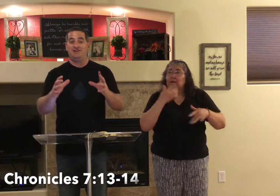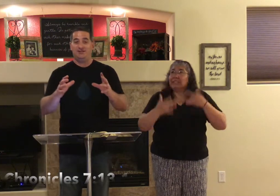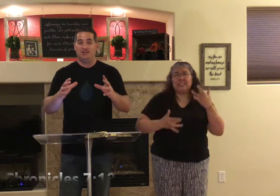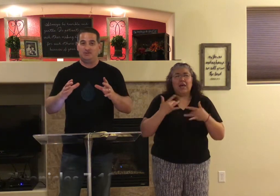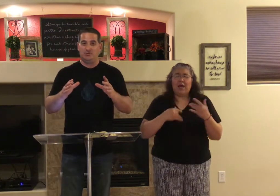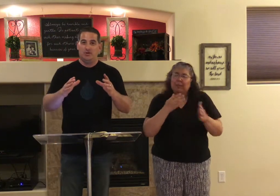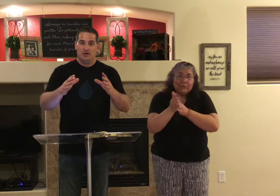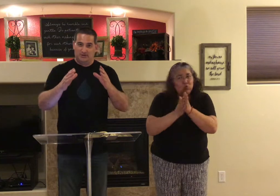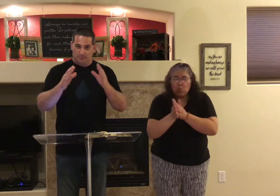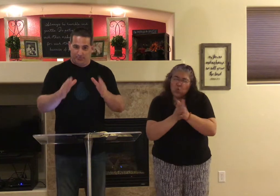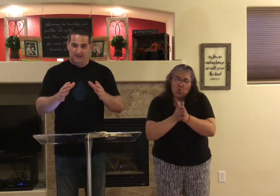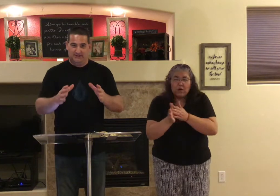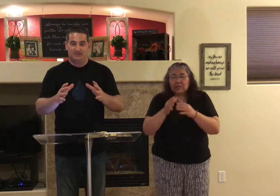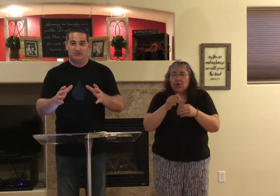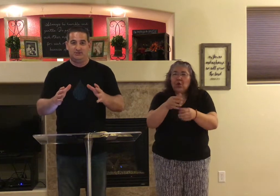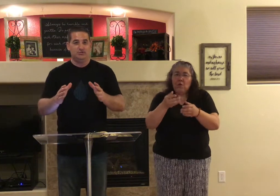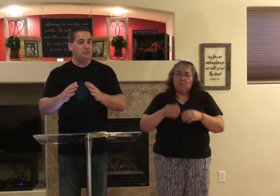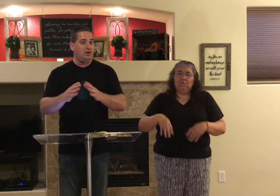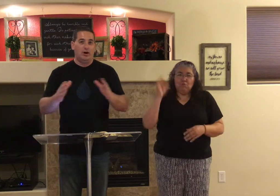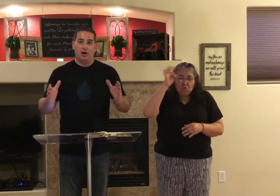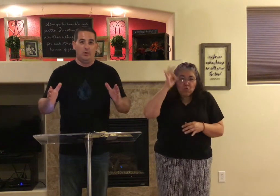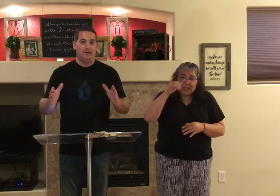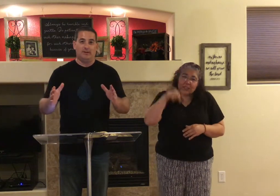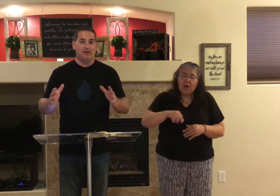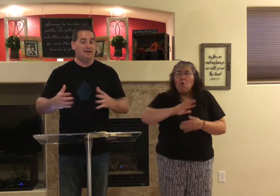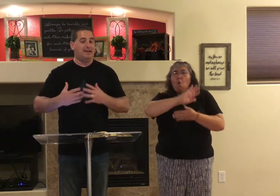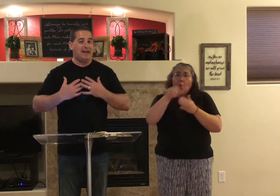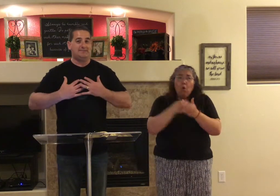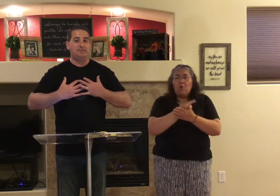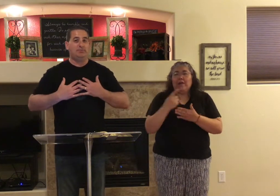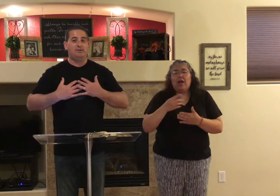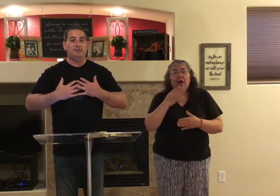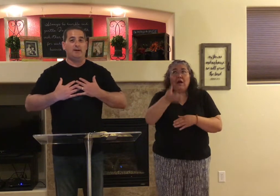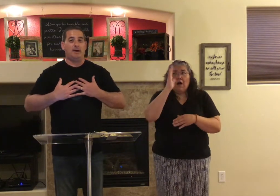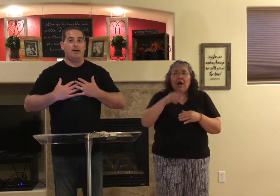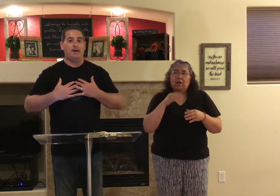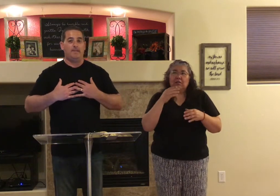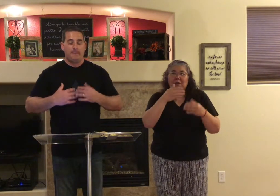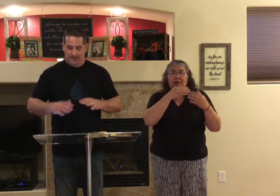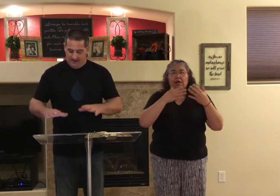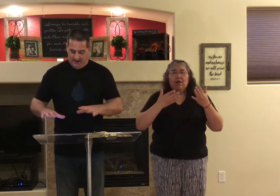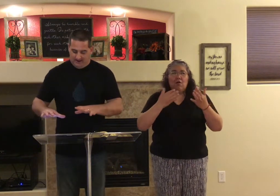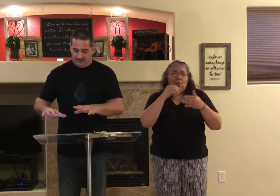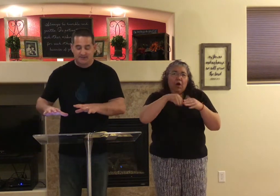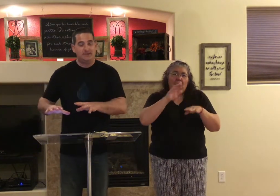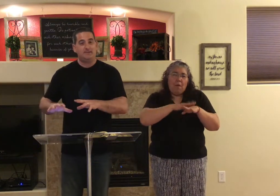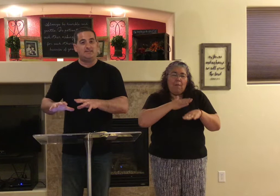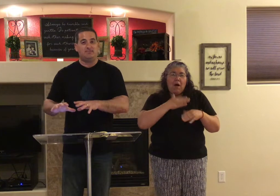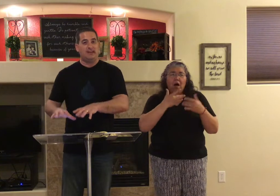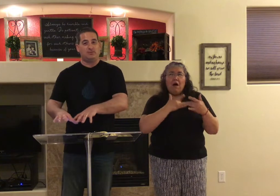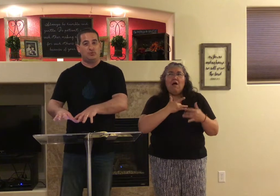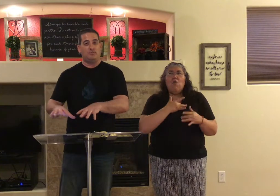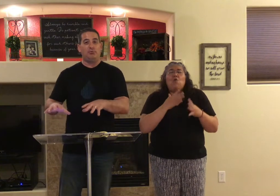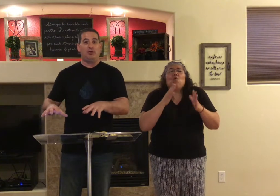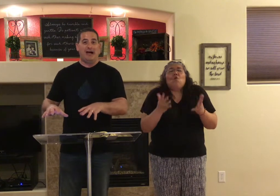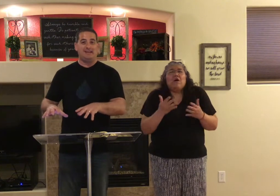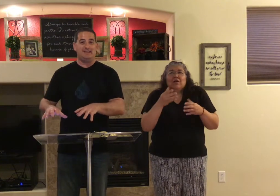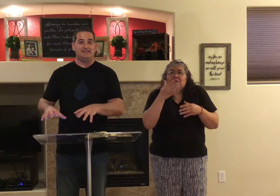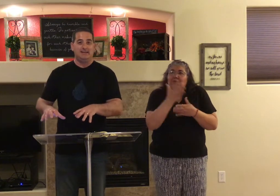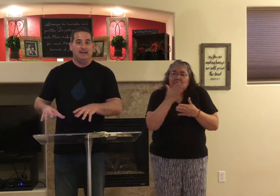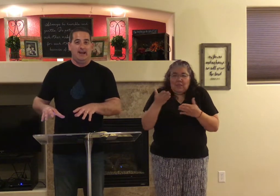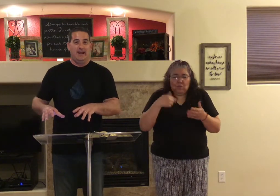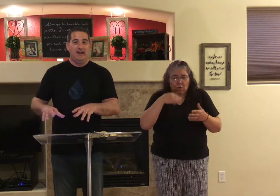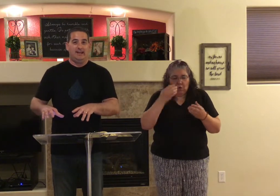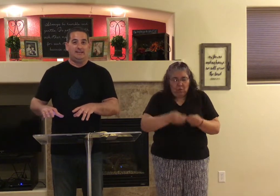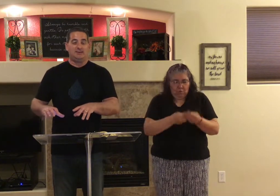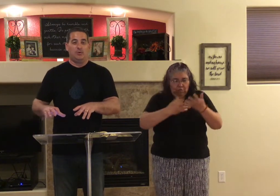I've been itching to preach this to you all week long. Man, God has been putting it on my heart. And there's going to be some things that we're going to pull out of